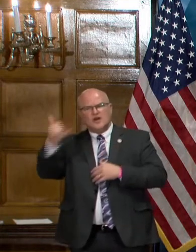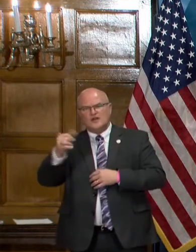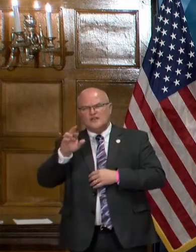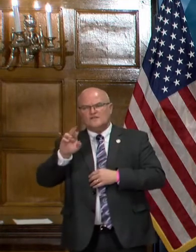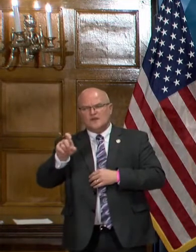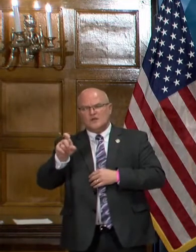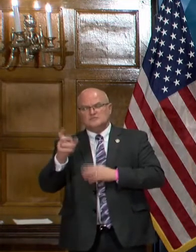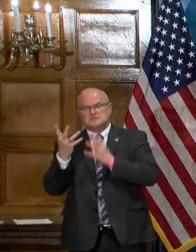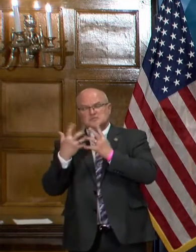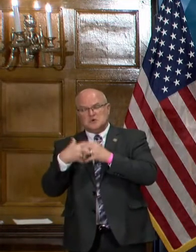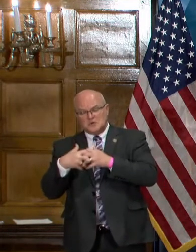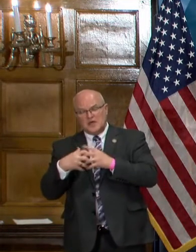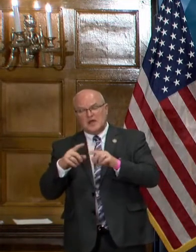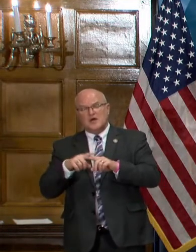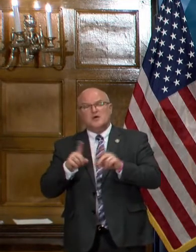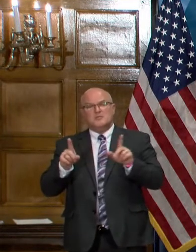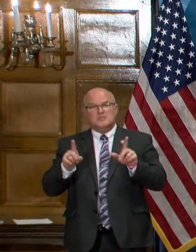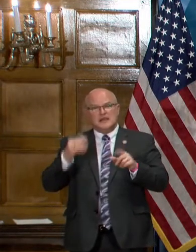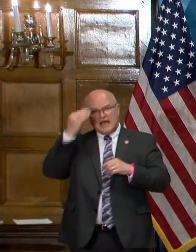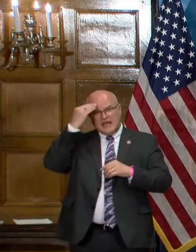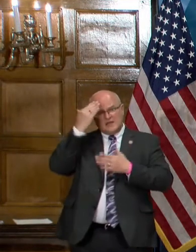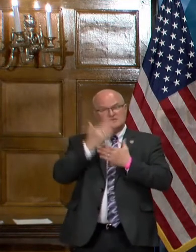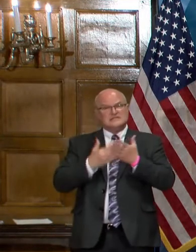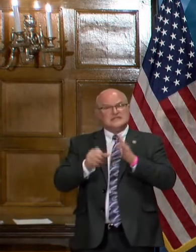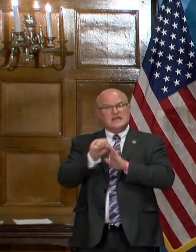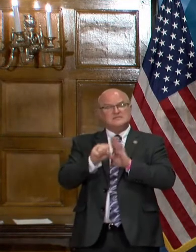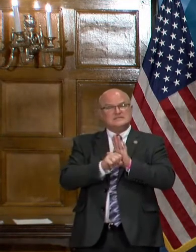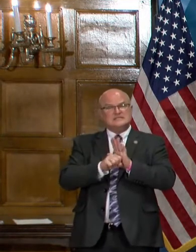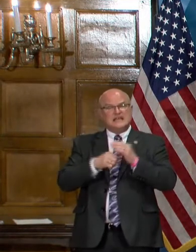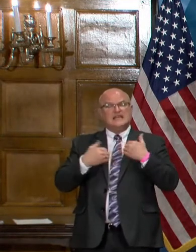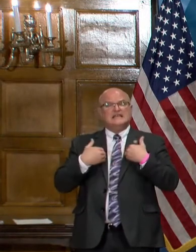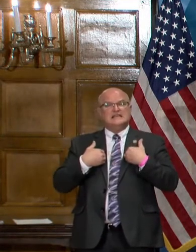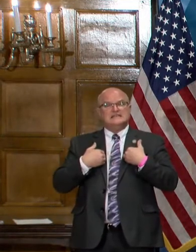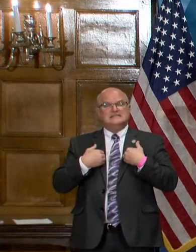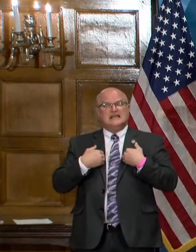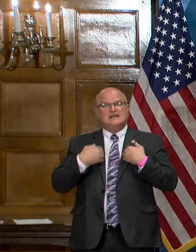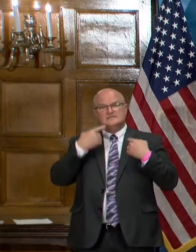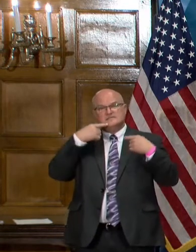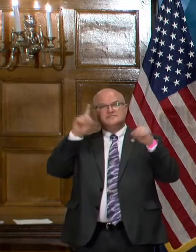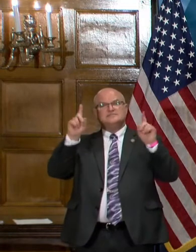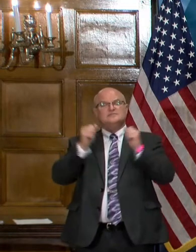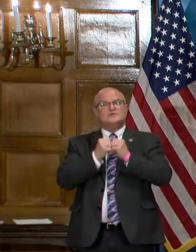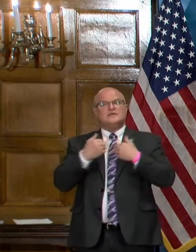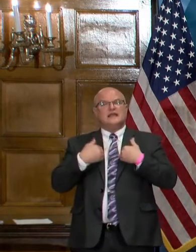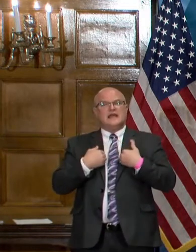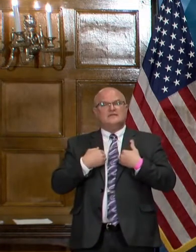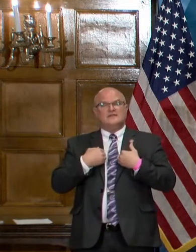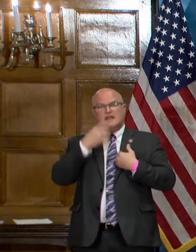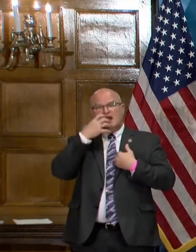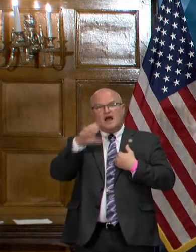working well, but I know some states have achieved results with having